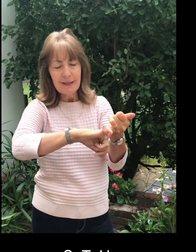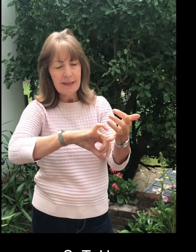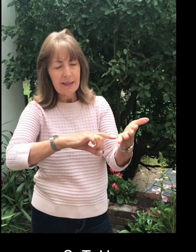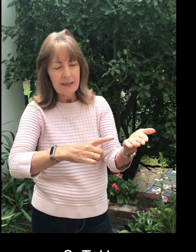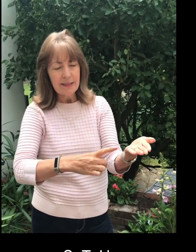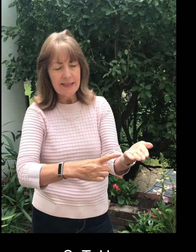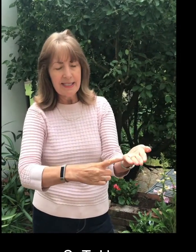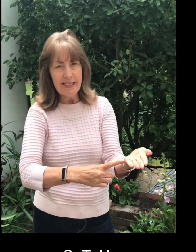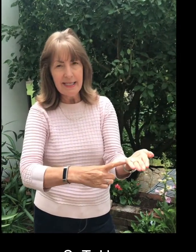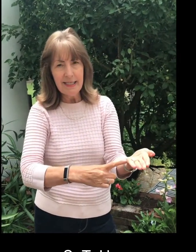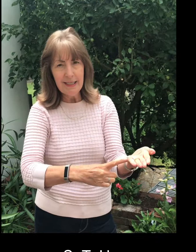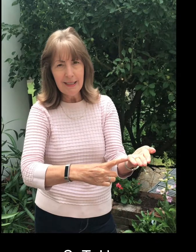T,